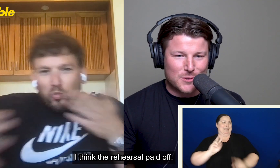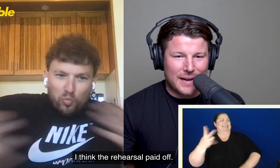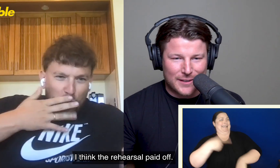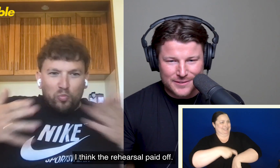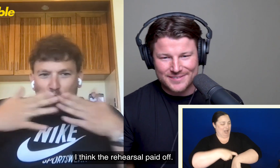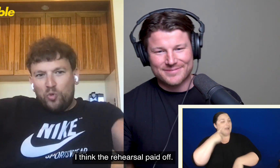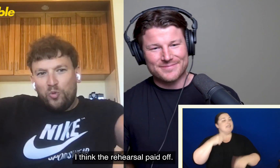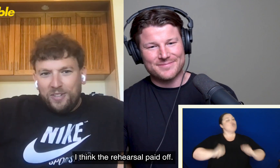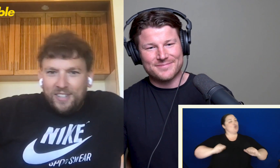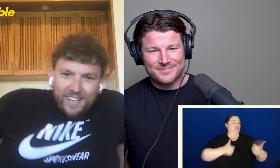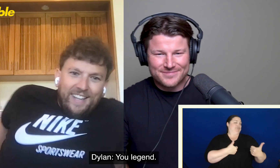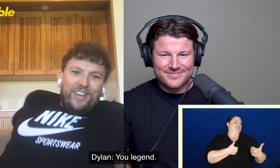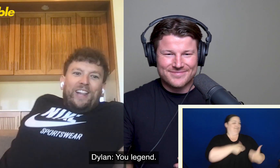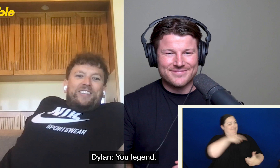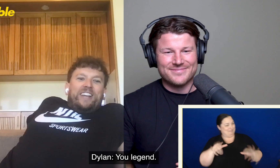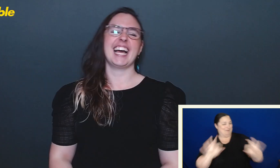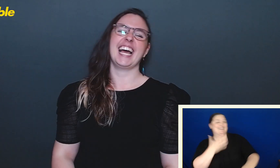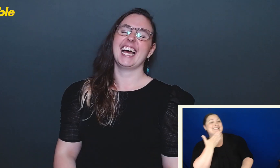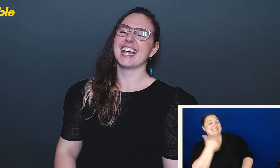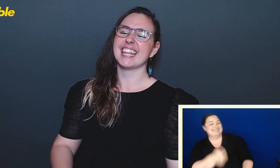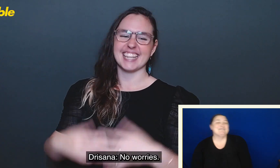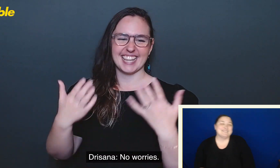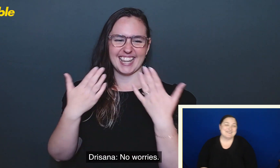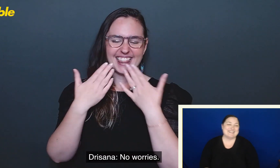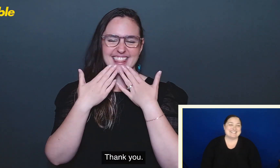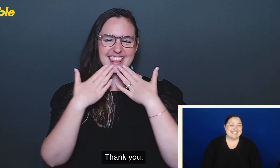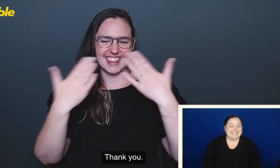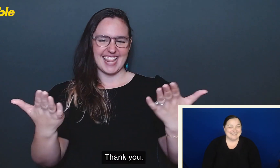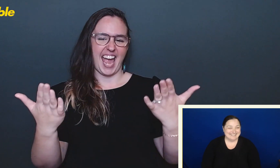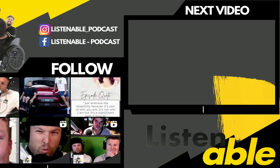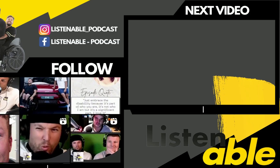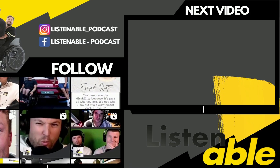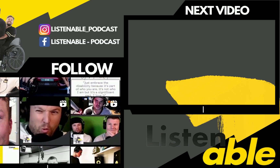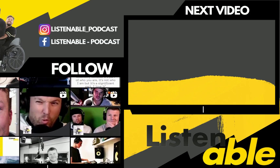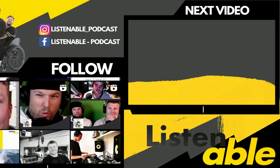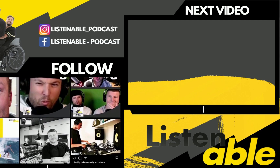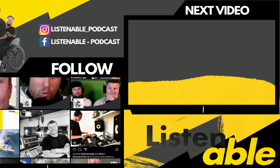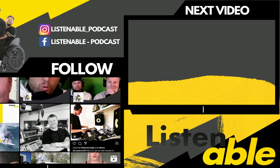I think the rehearsal paid off. You legend. No worries. Thank you.